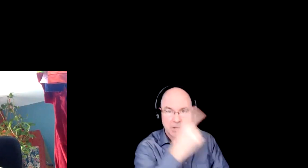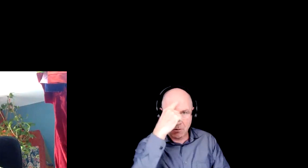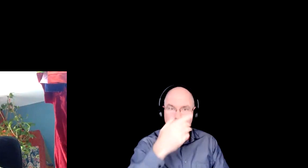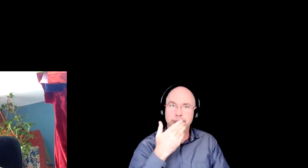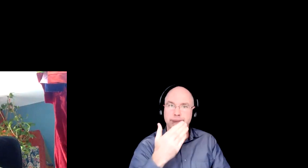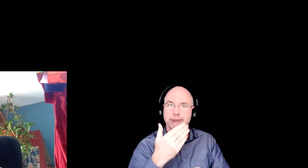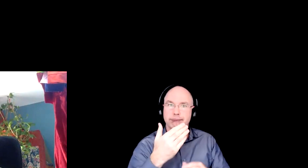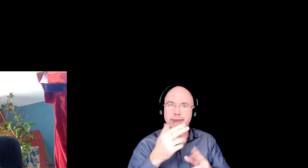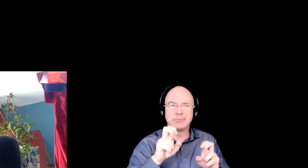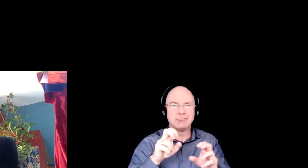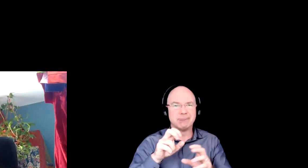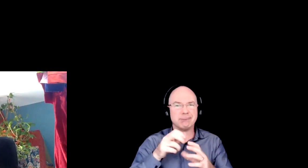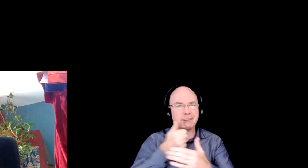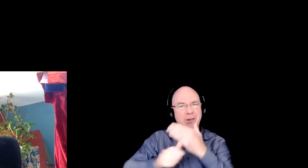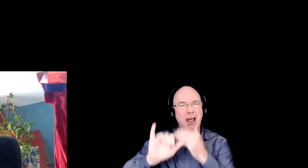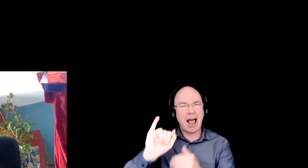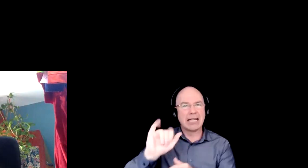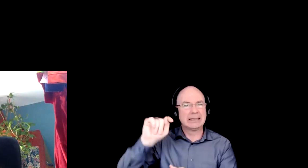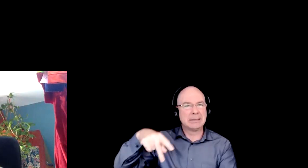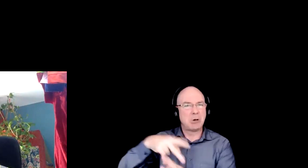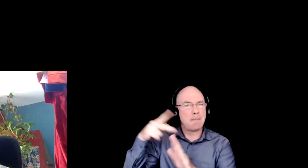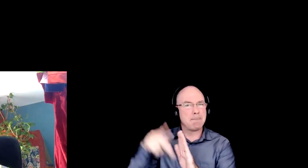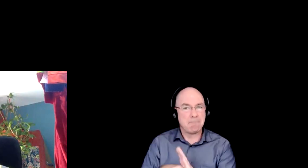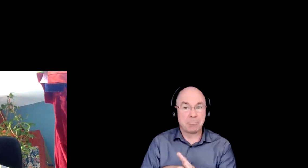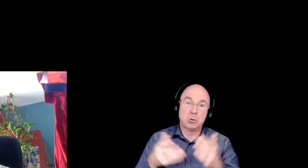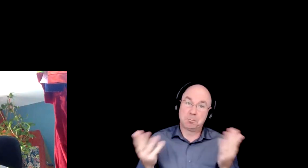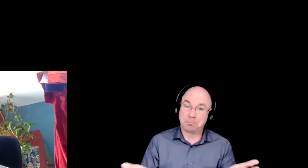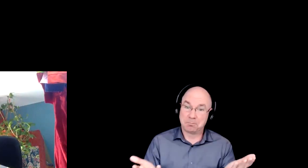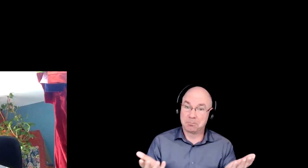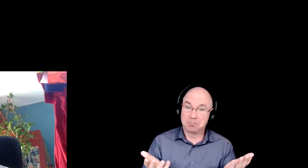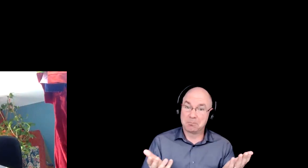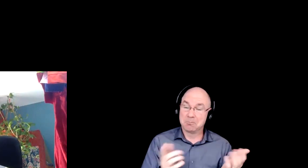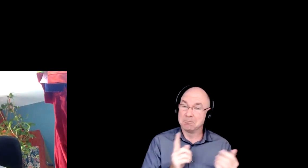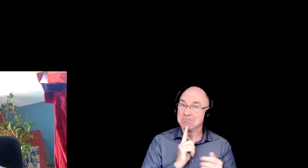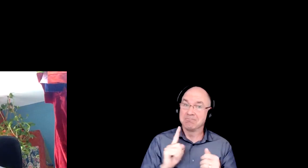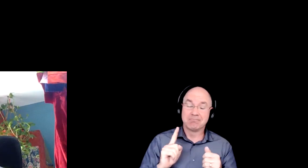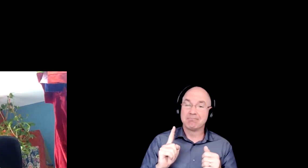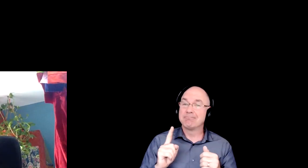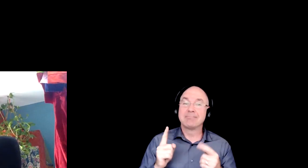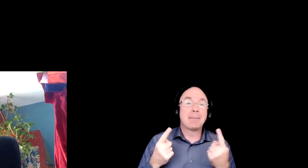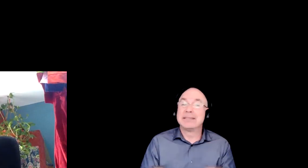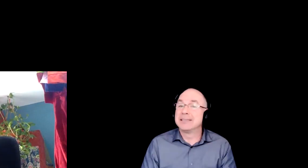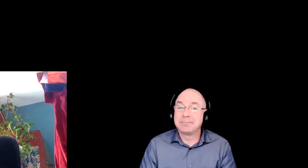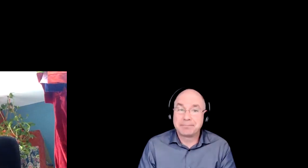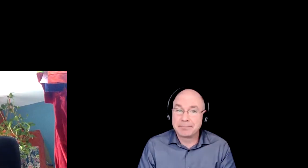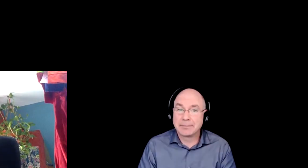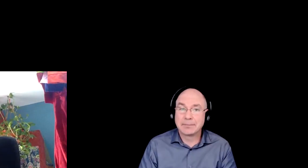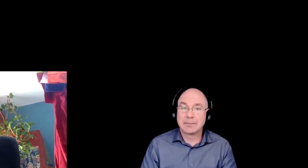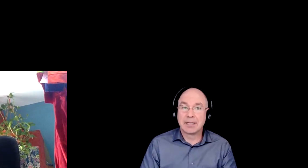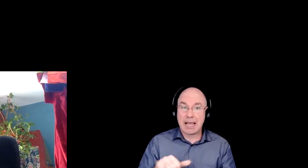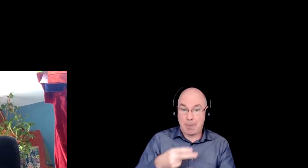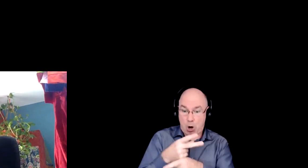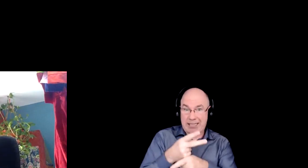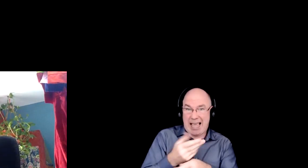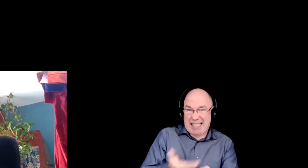the ITB program. So it's really, it first came down to the impact of the